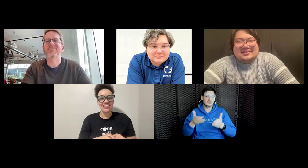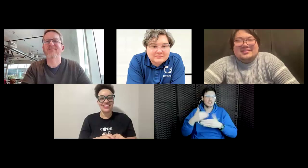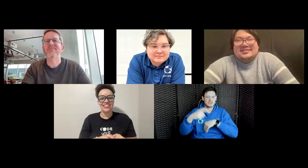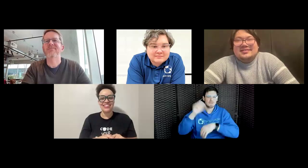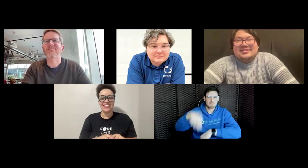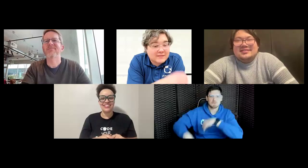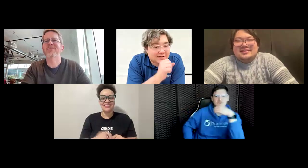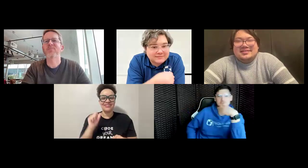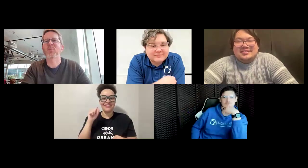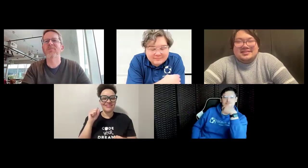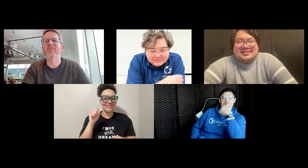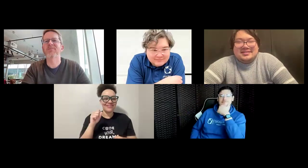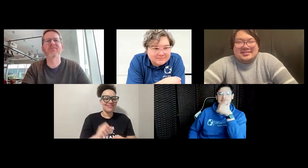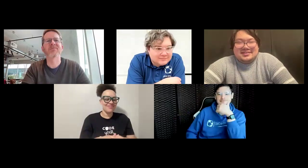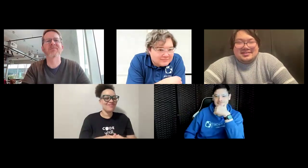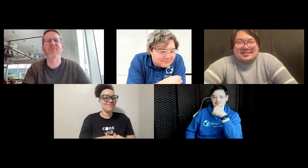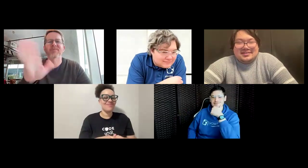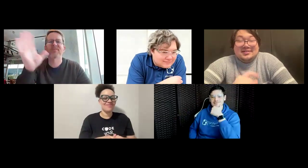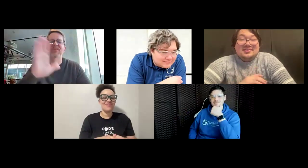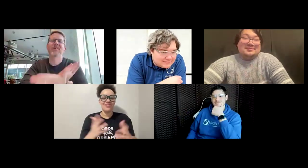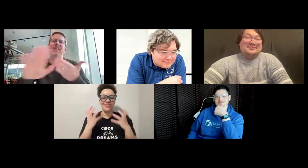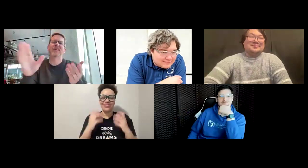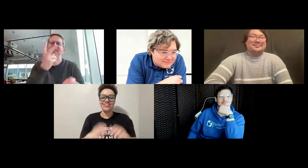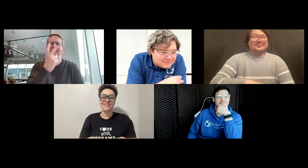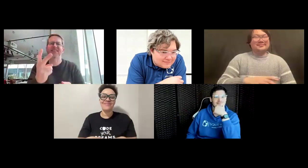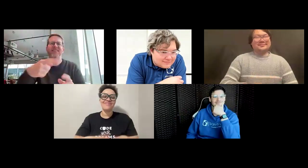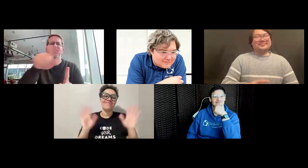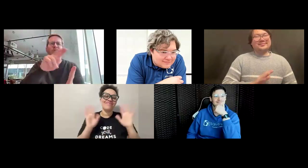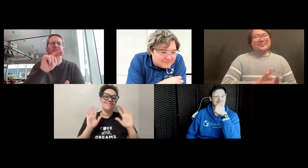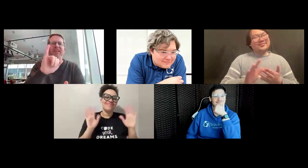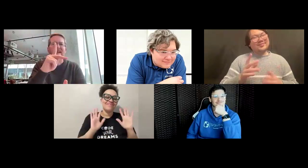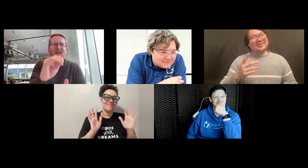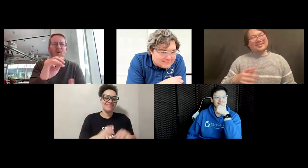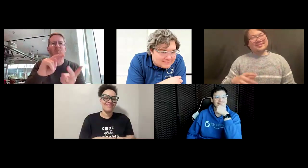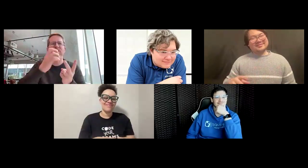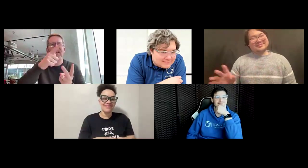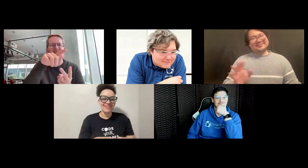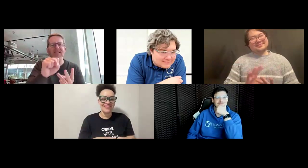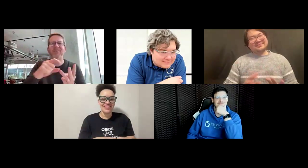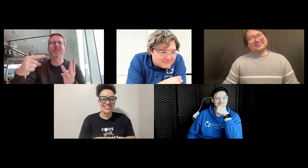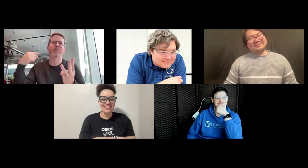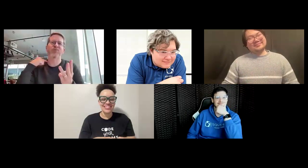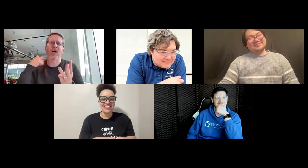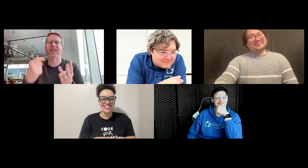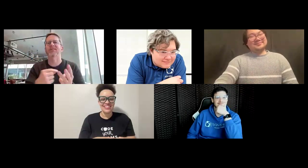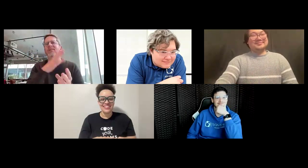like. So yeah, but yeah, we'd be more than willing to come back and do that at a later point. Yeah, that was awesome. Yeah, nice to see you, Nico,